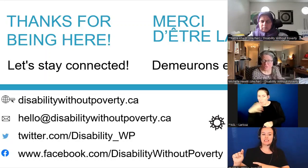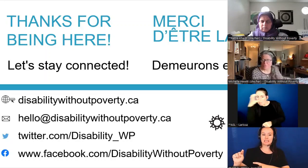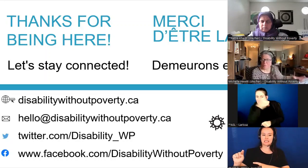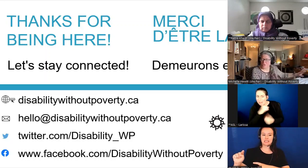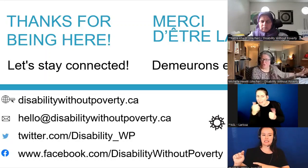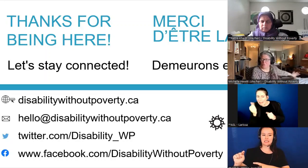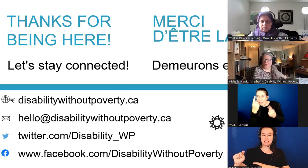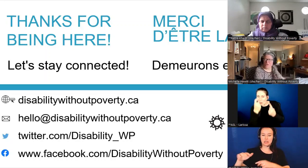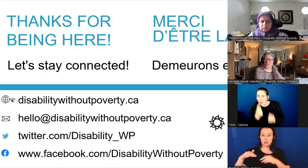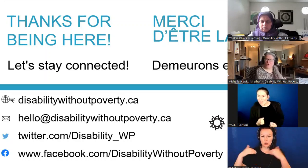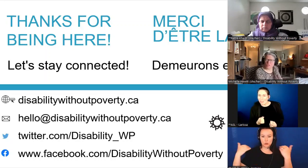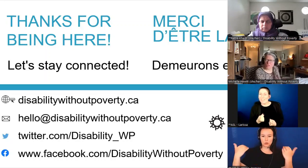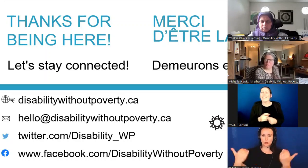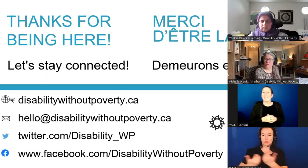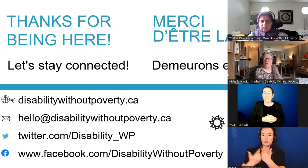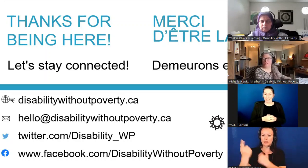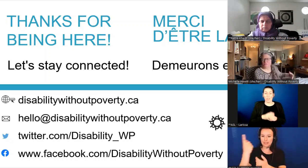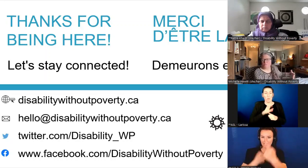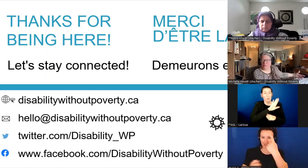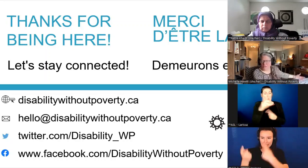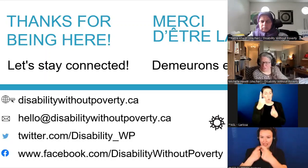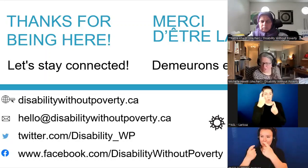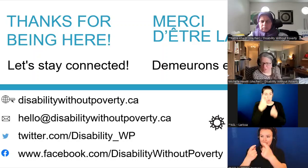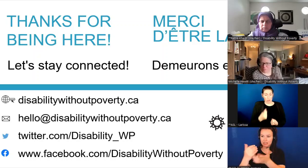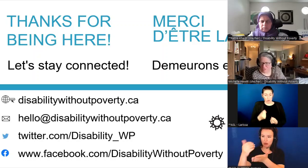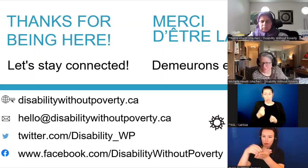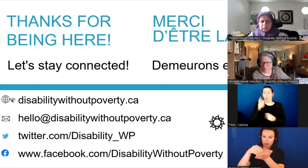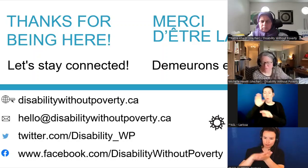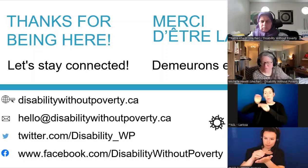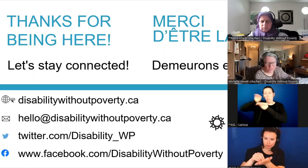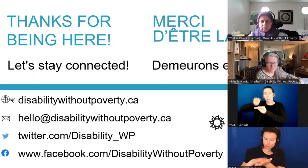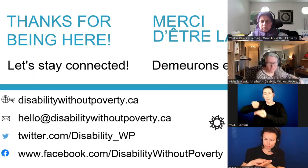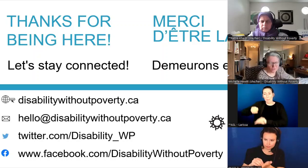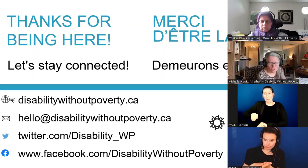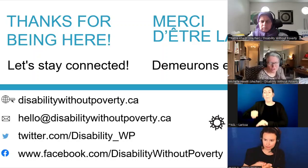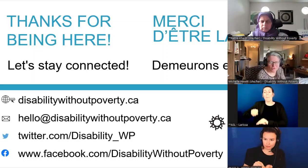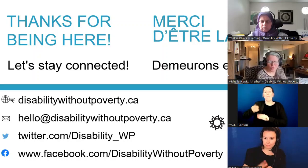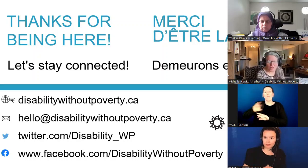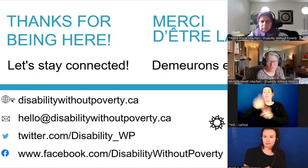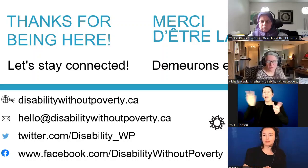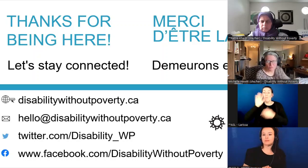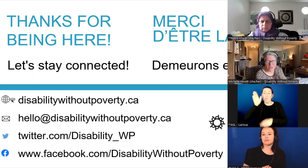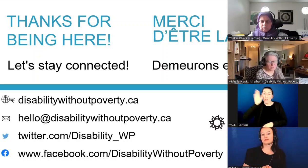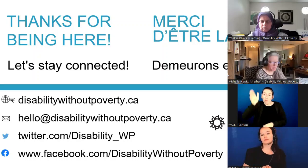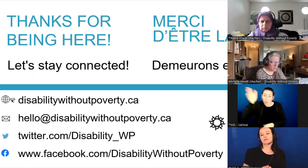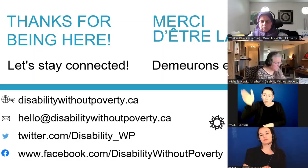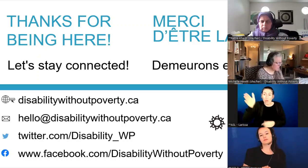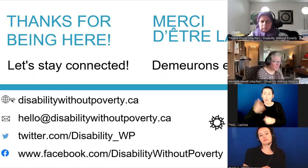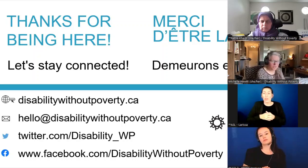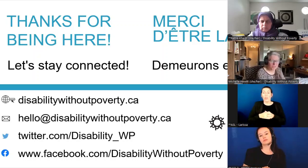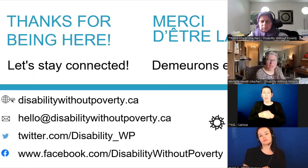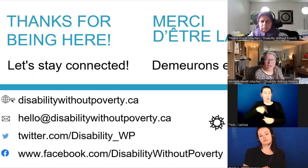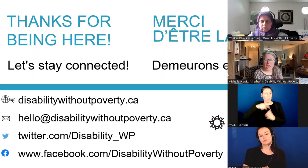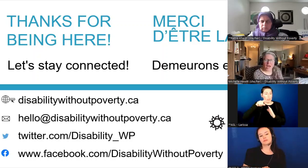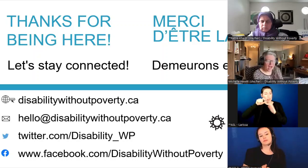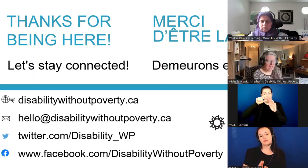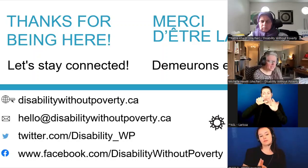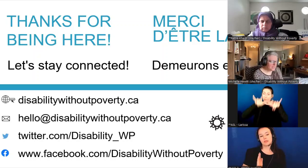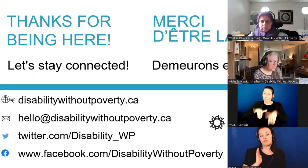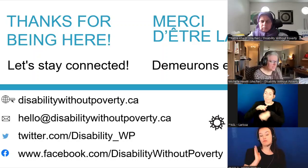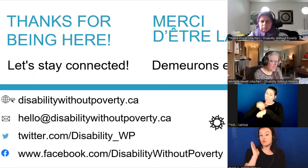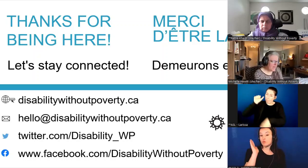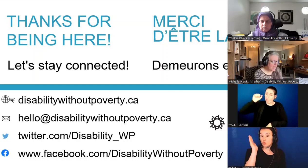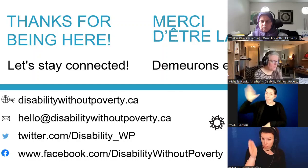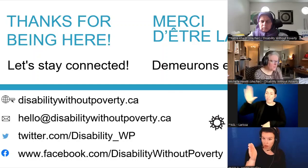questions, and that we use them to build documents that we write in the future and that as we write to politicians.